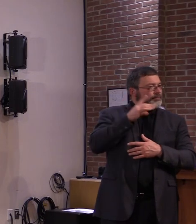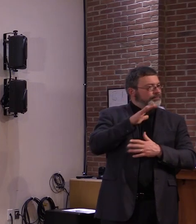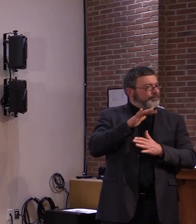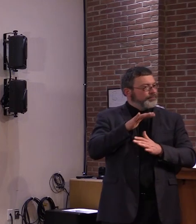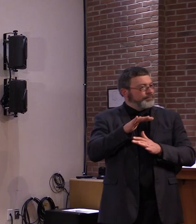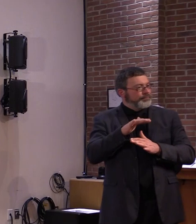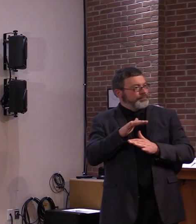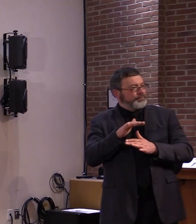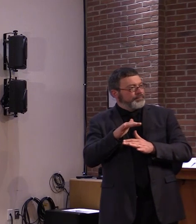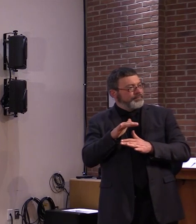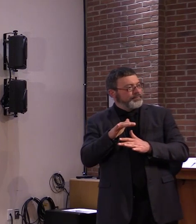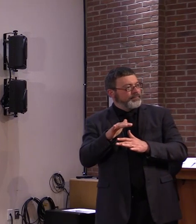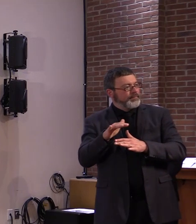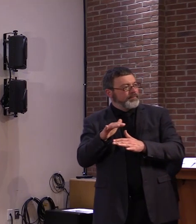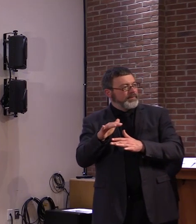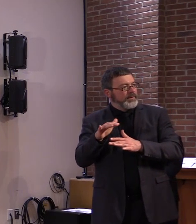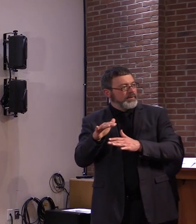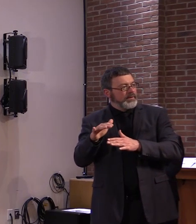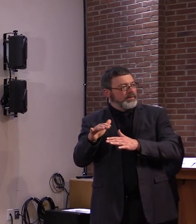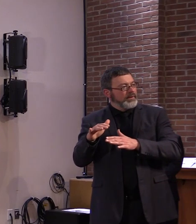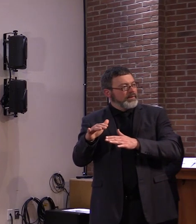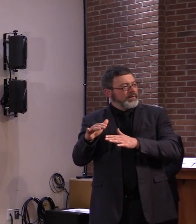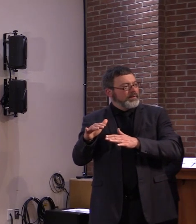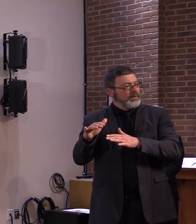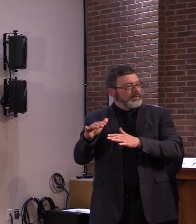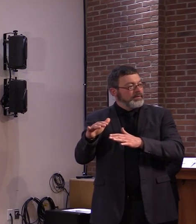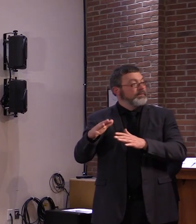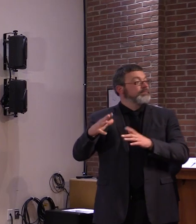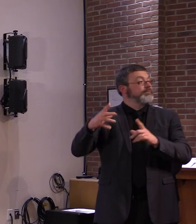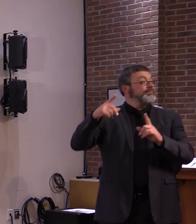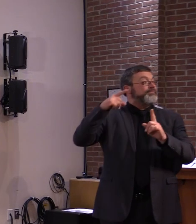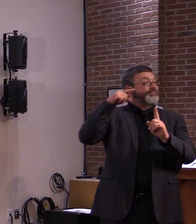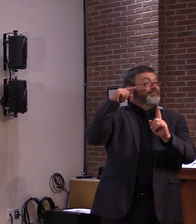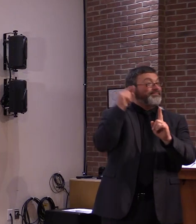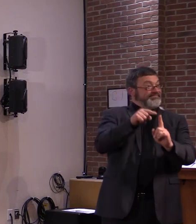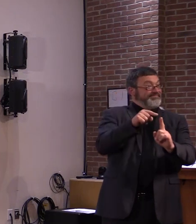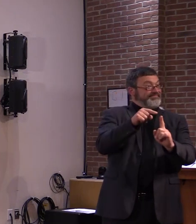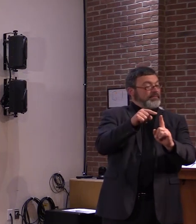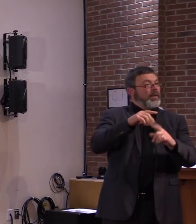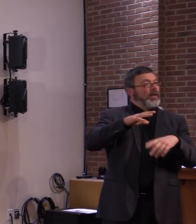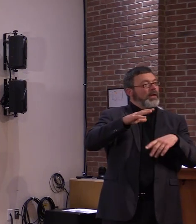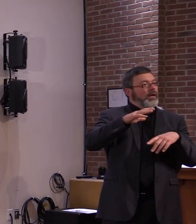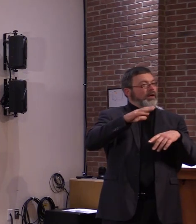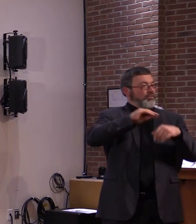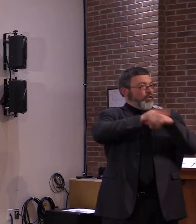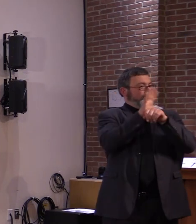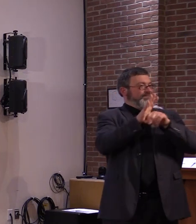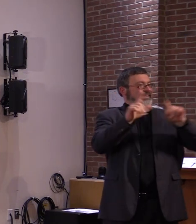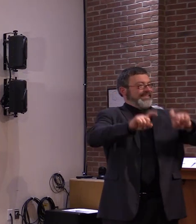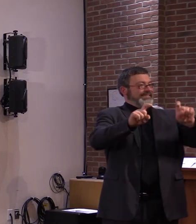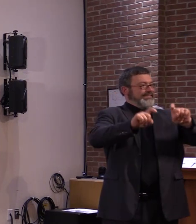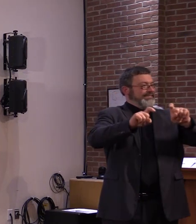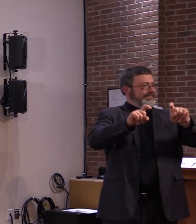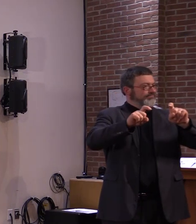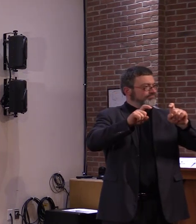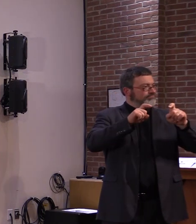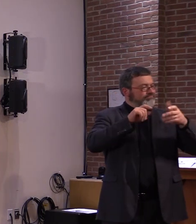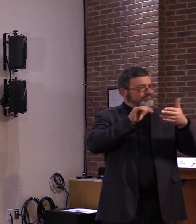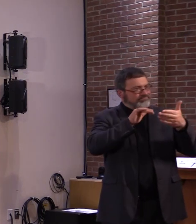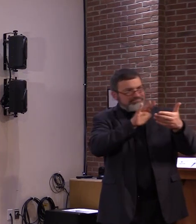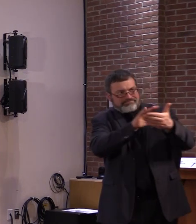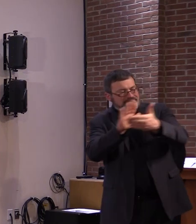I have a question about kind of testing strategy as we go into this kind of winter holiday